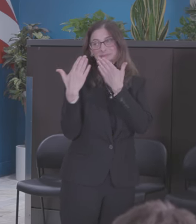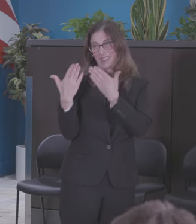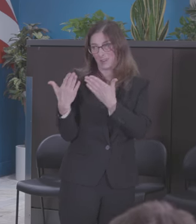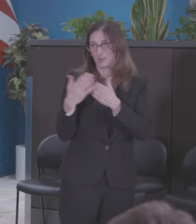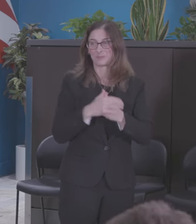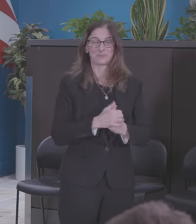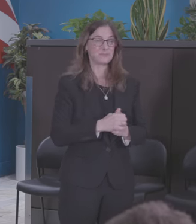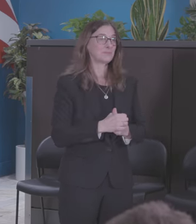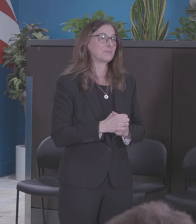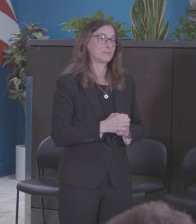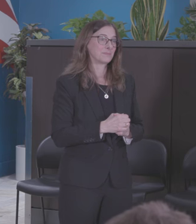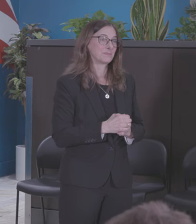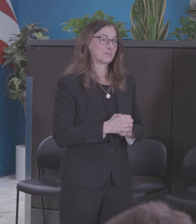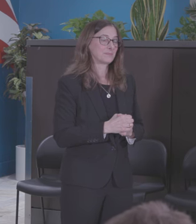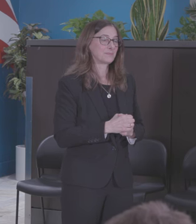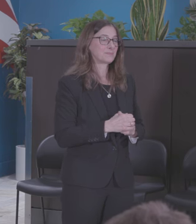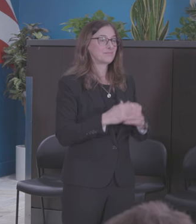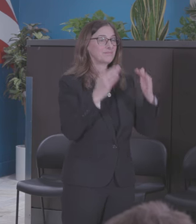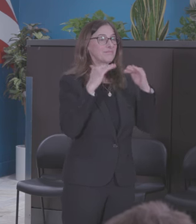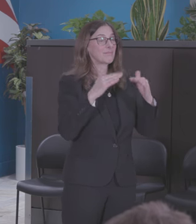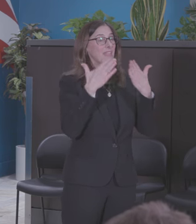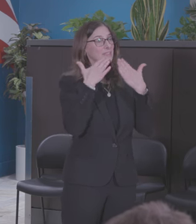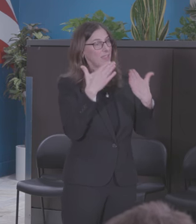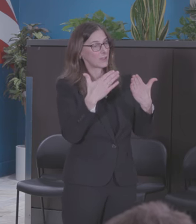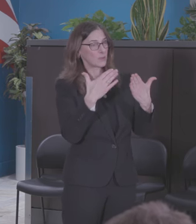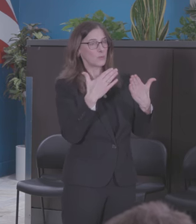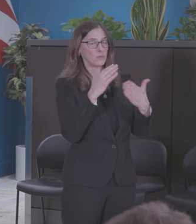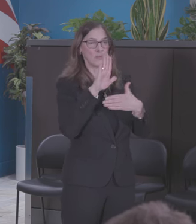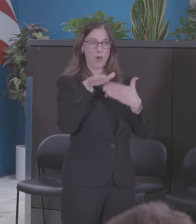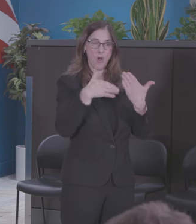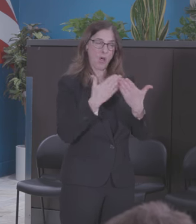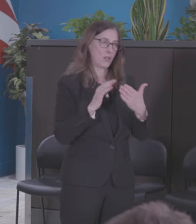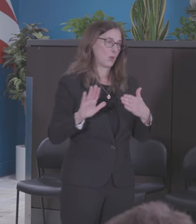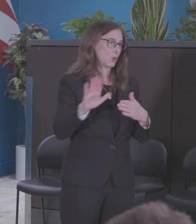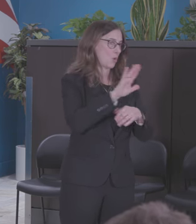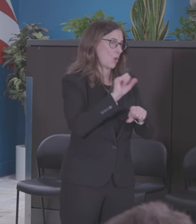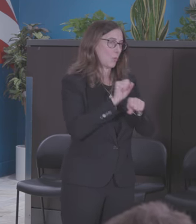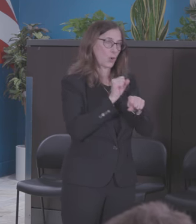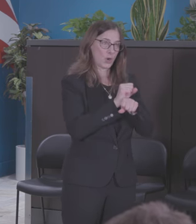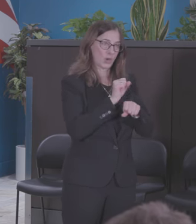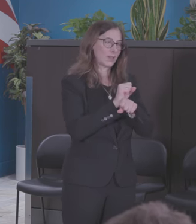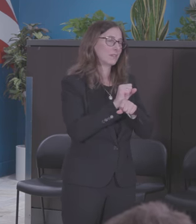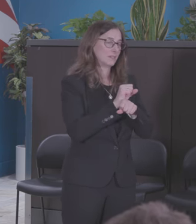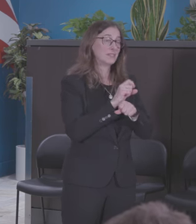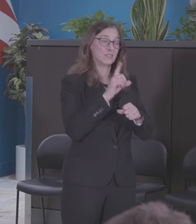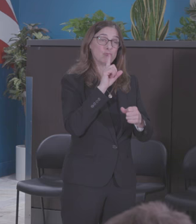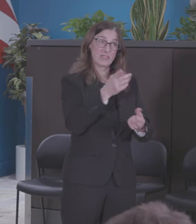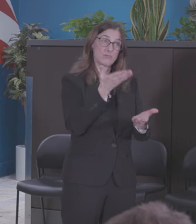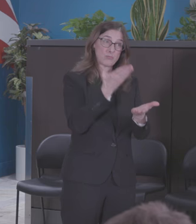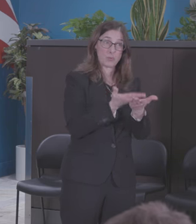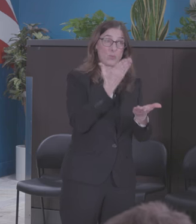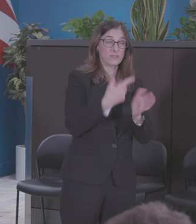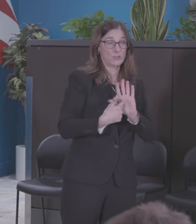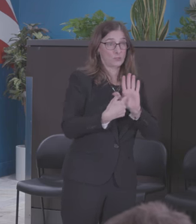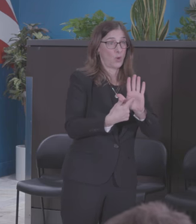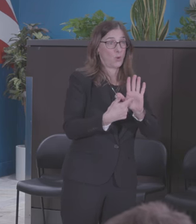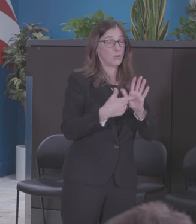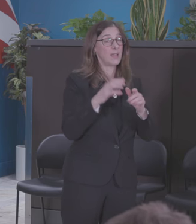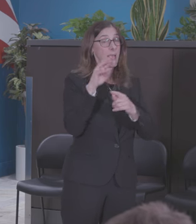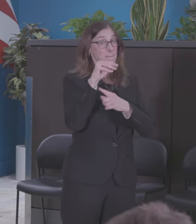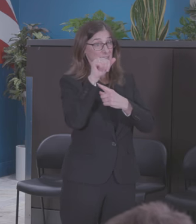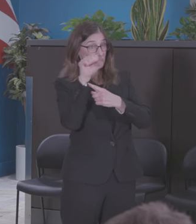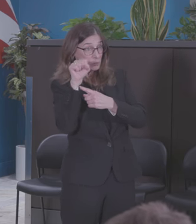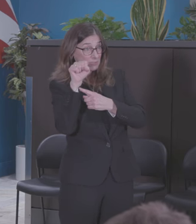from the Veterans Commission. And thank you for all of that work on the ground that has really shown how Massachusetts and Boston can lead